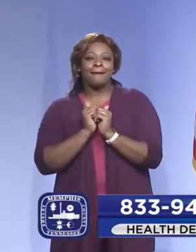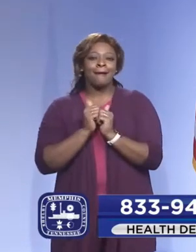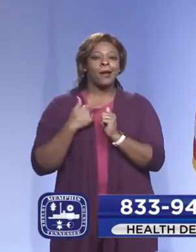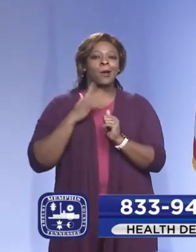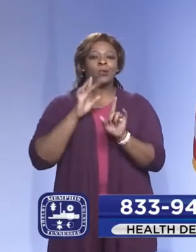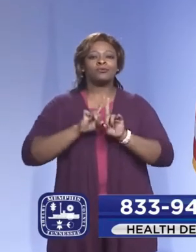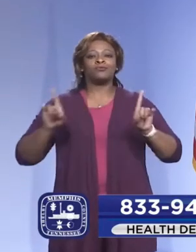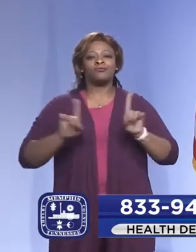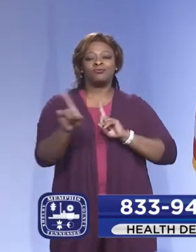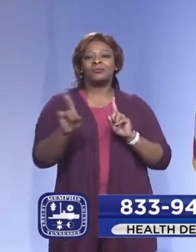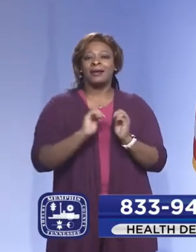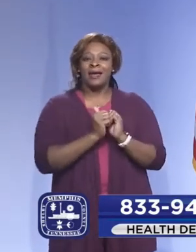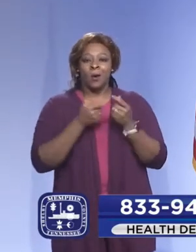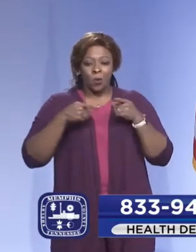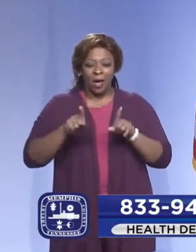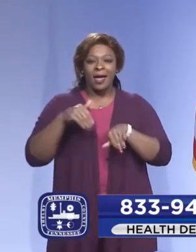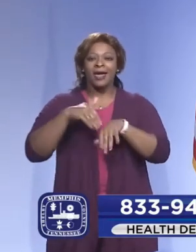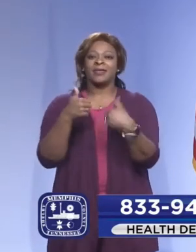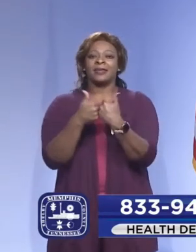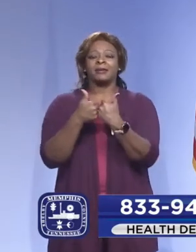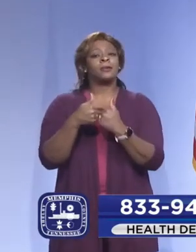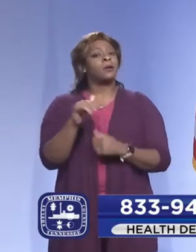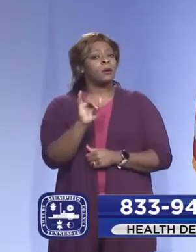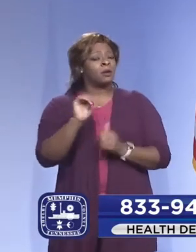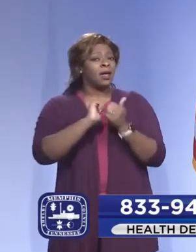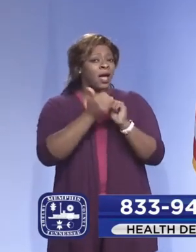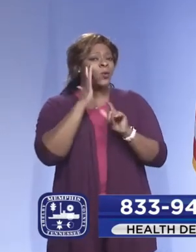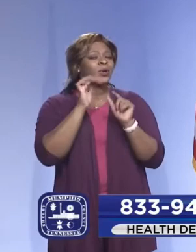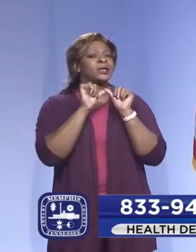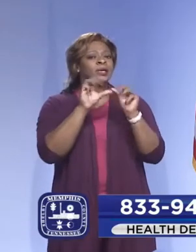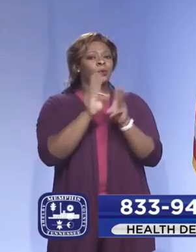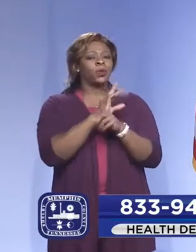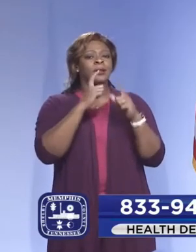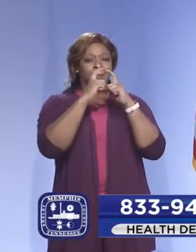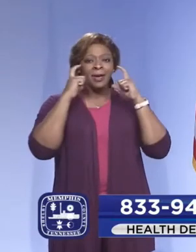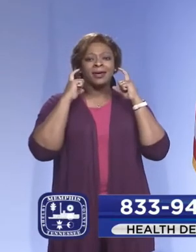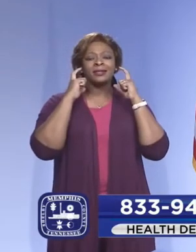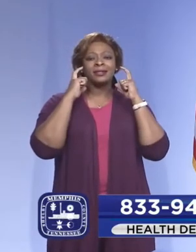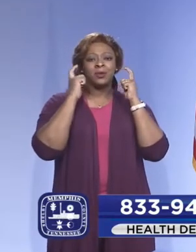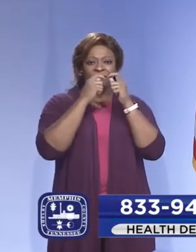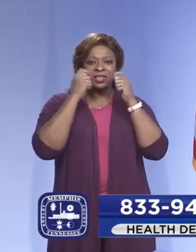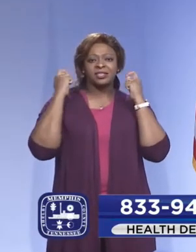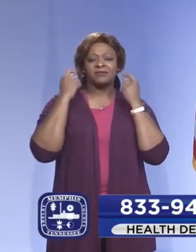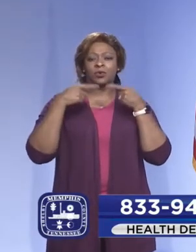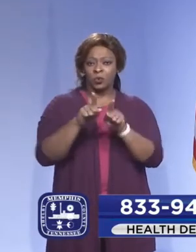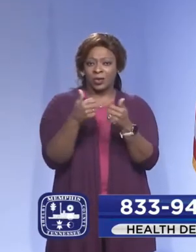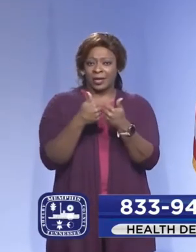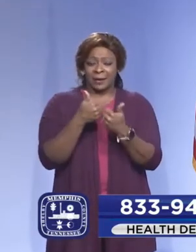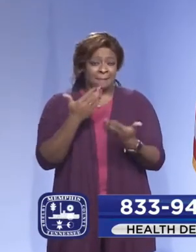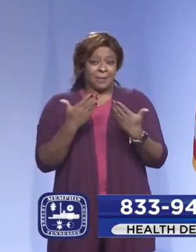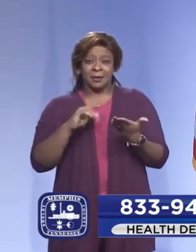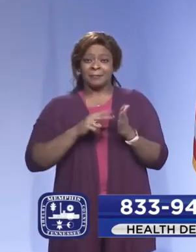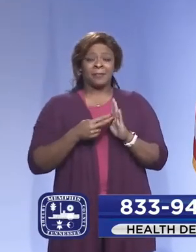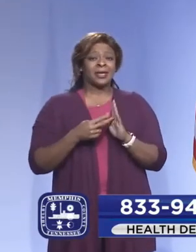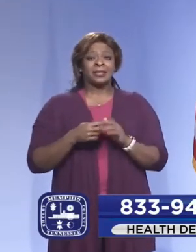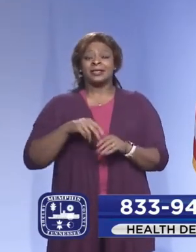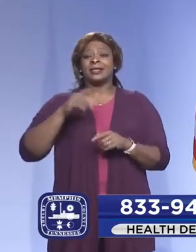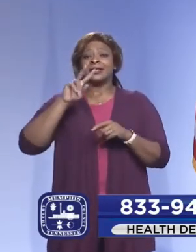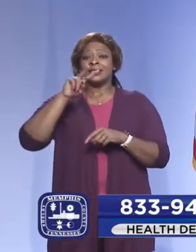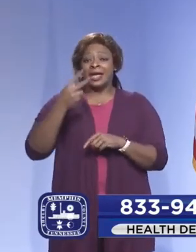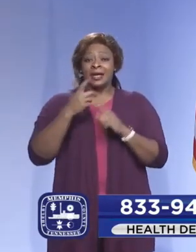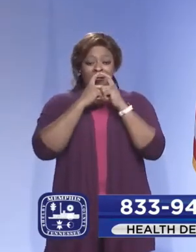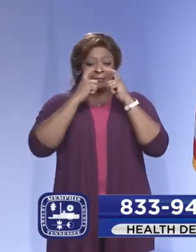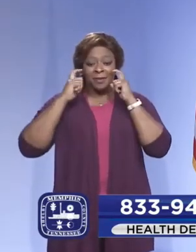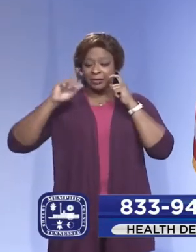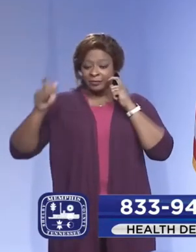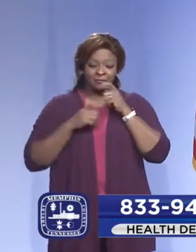social distance while you're there. Also, how you're going to continue to wear a mask throughout the game. It may mean taking a second mask with you